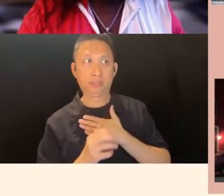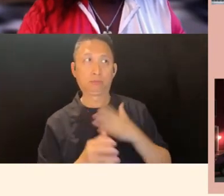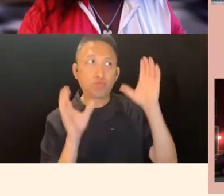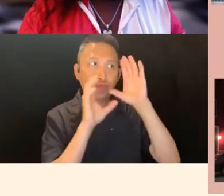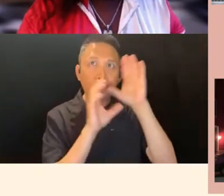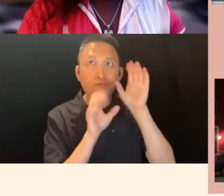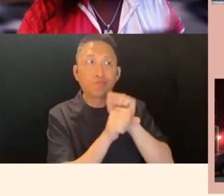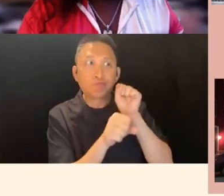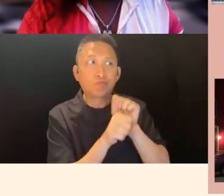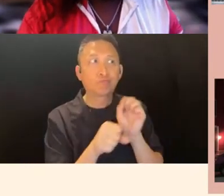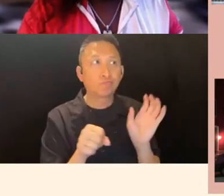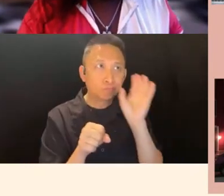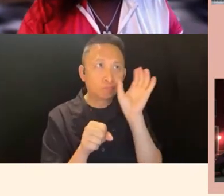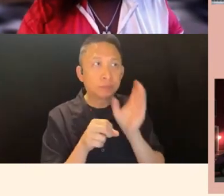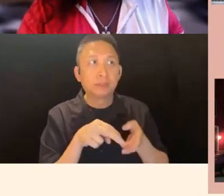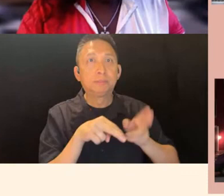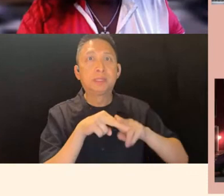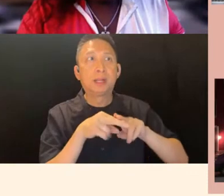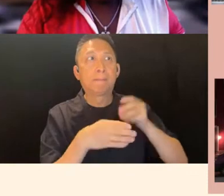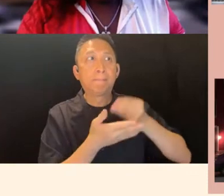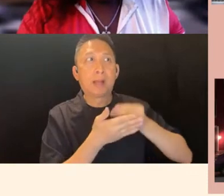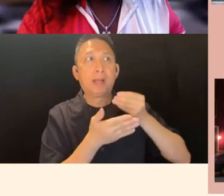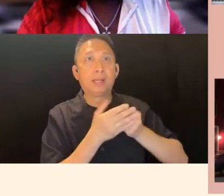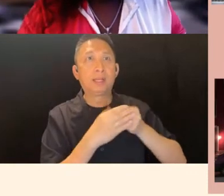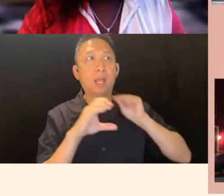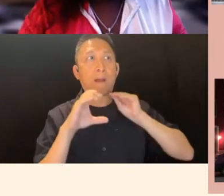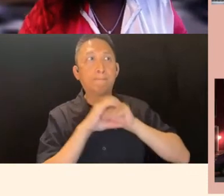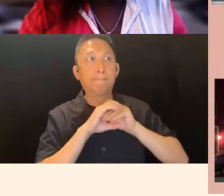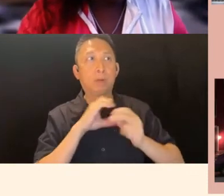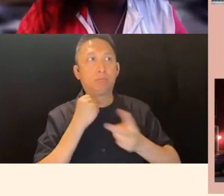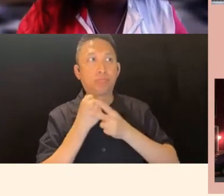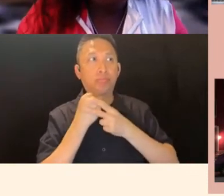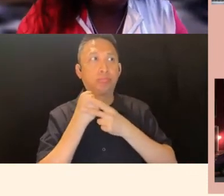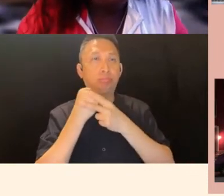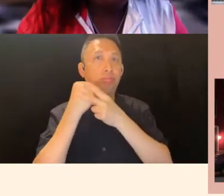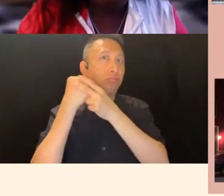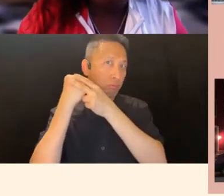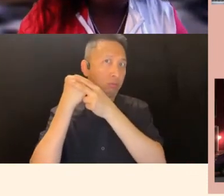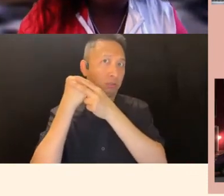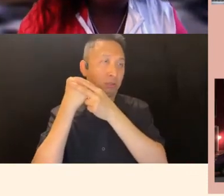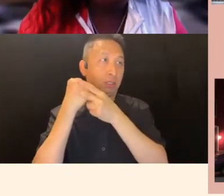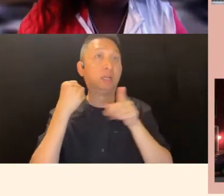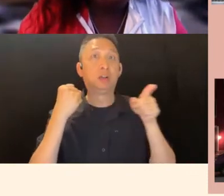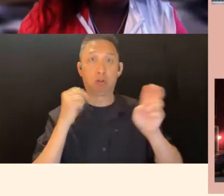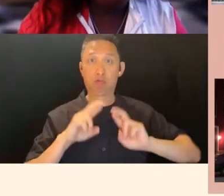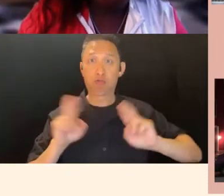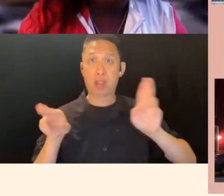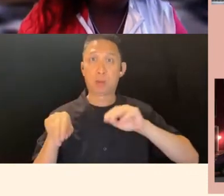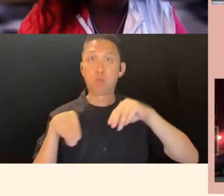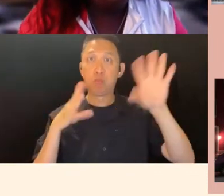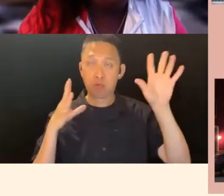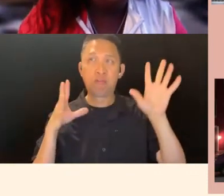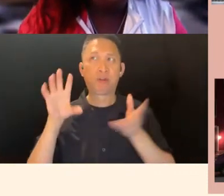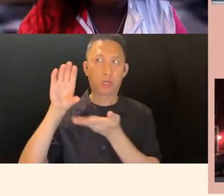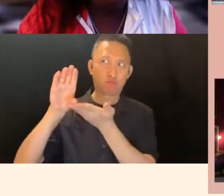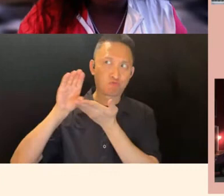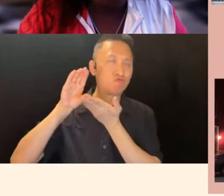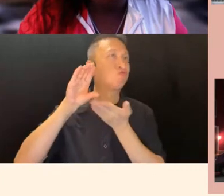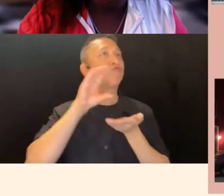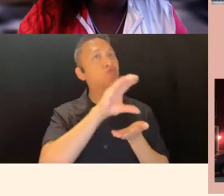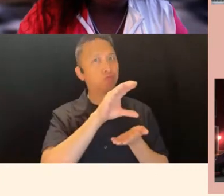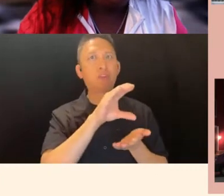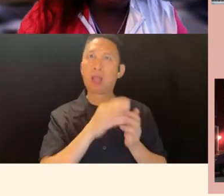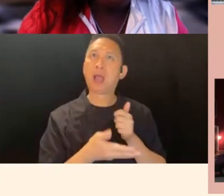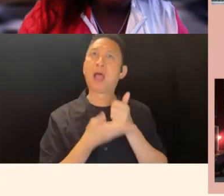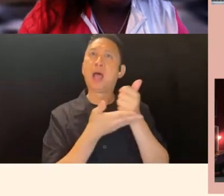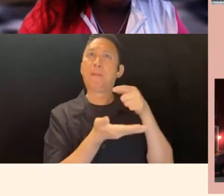a savings for them. So that way, when they move out, they have the basic necessities of what they need.